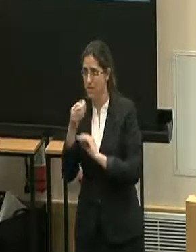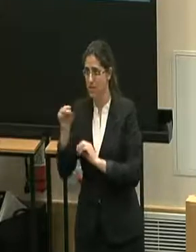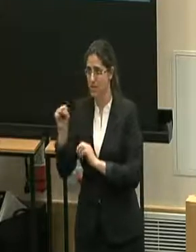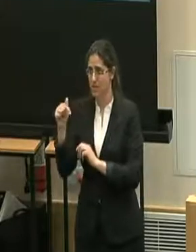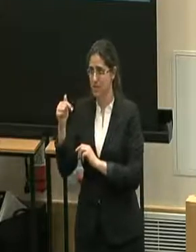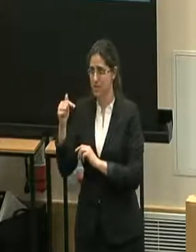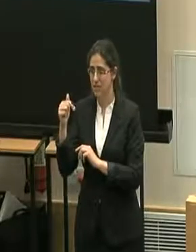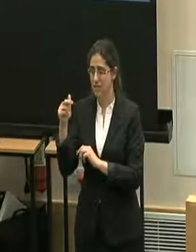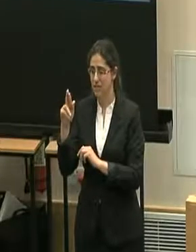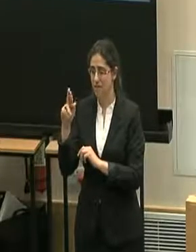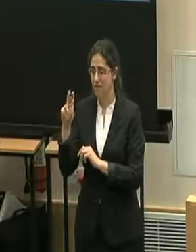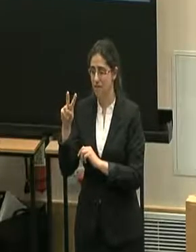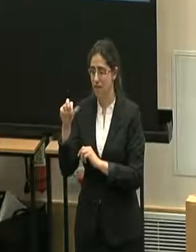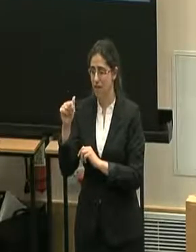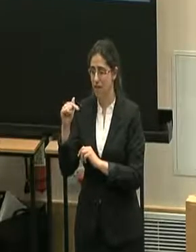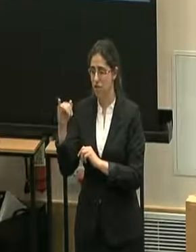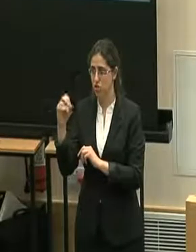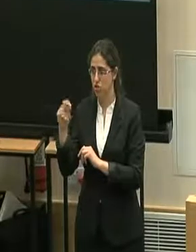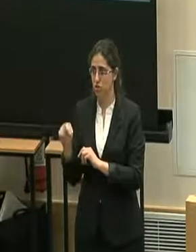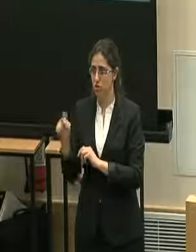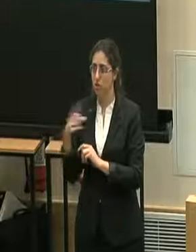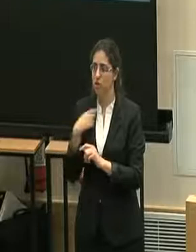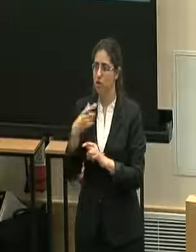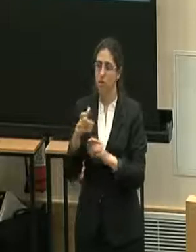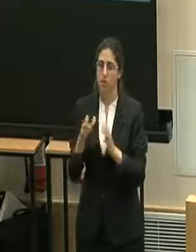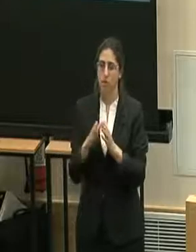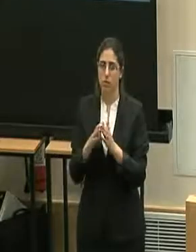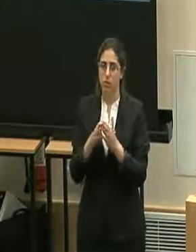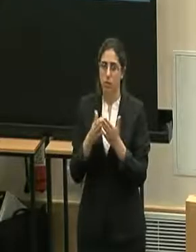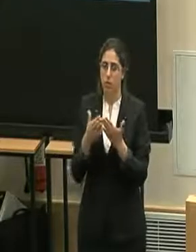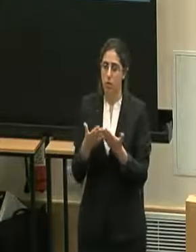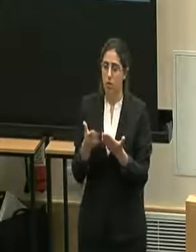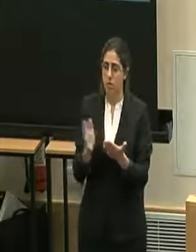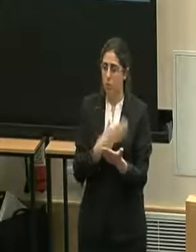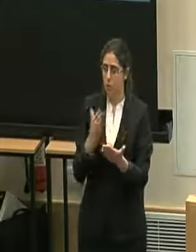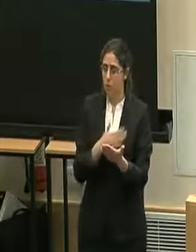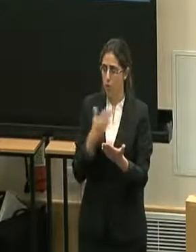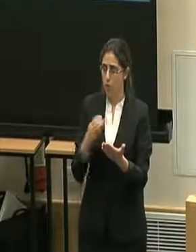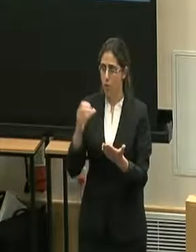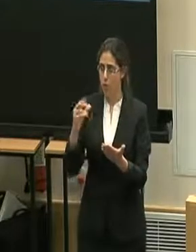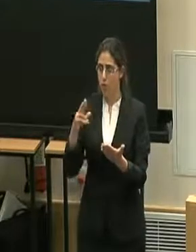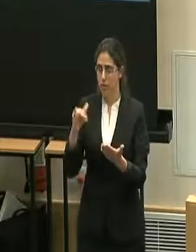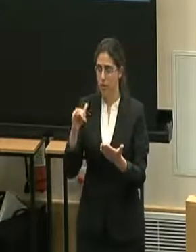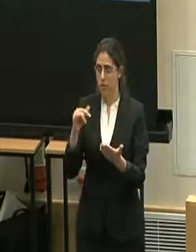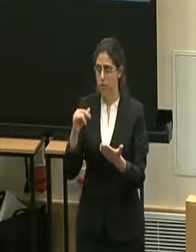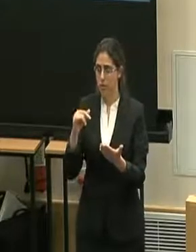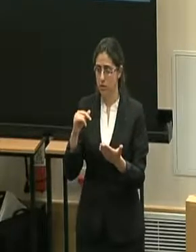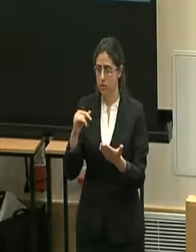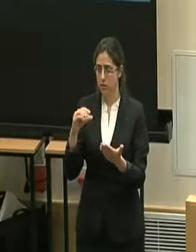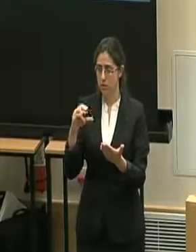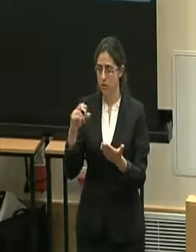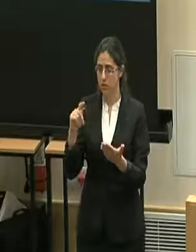is a great quote in Immanuel Kant's Critique of Pure Reason, which no one reads, but there are good footnotes